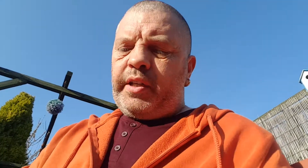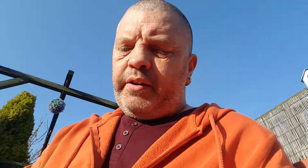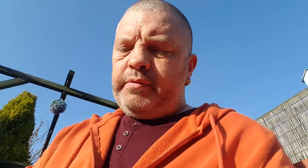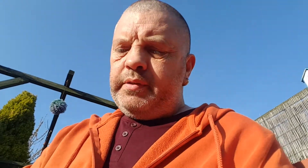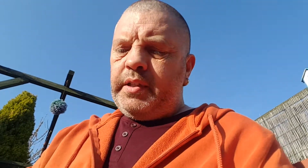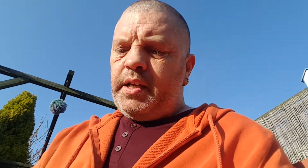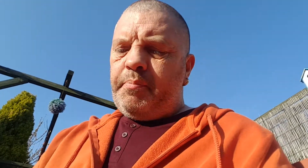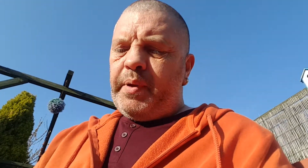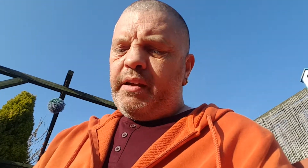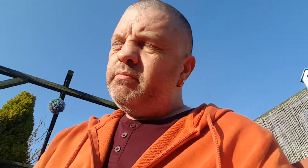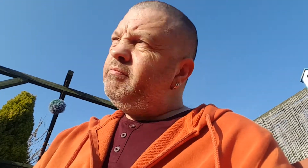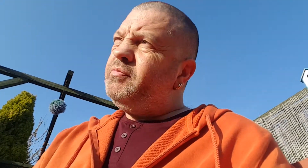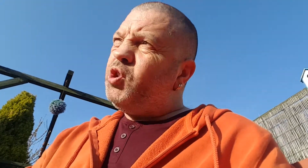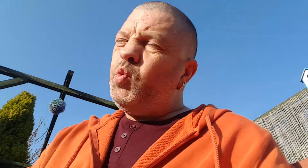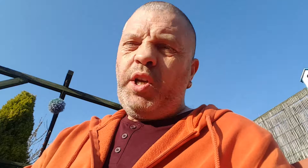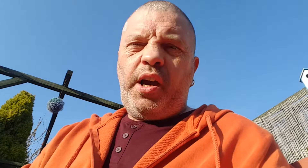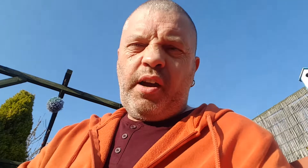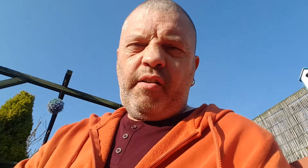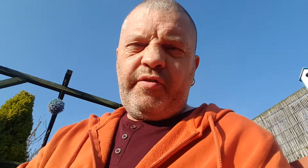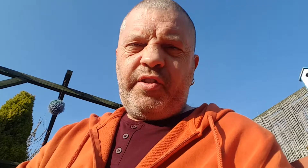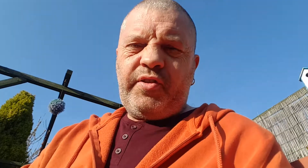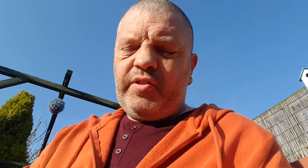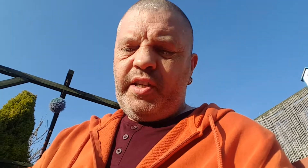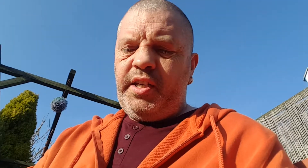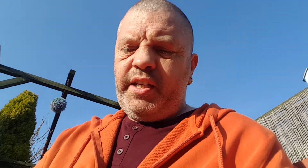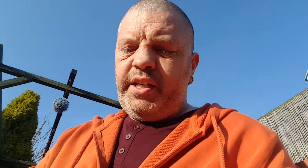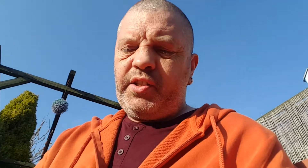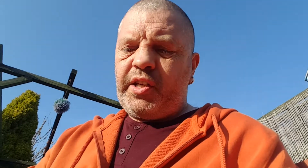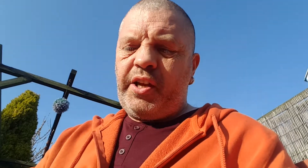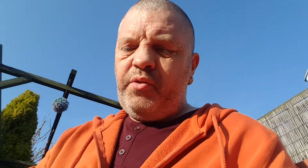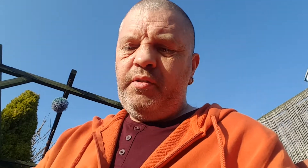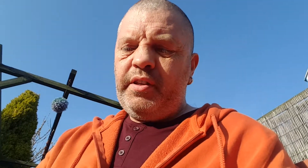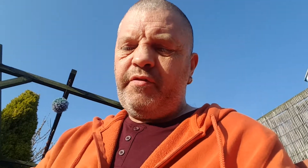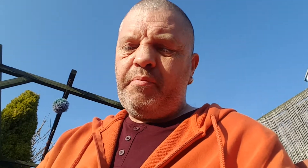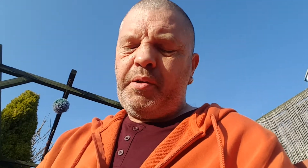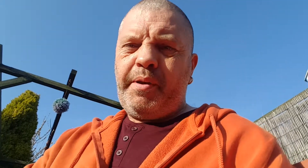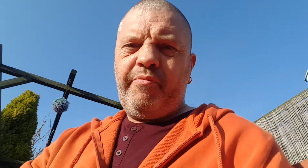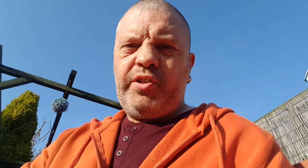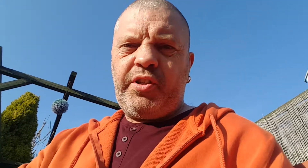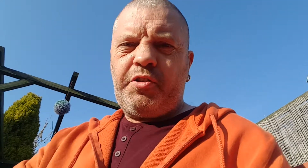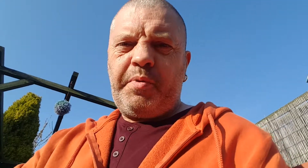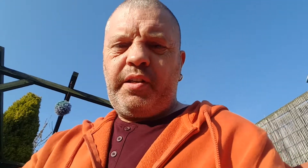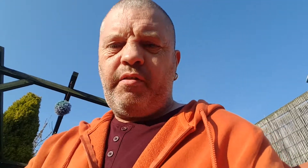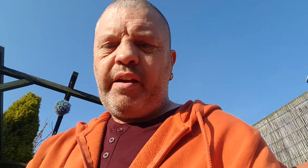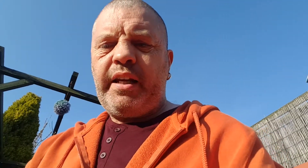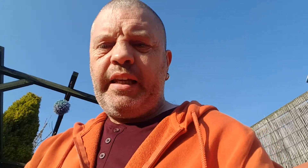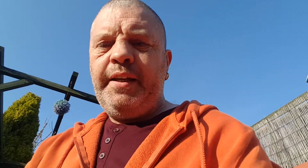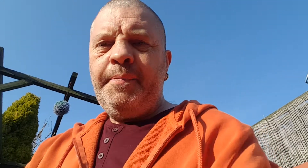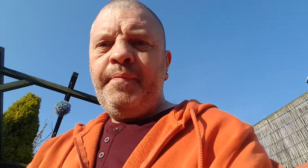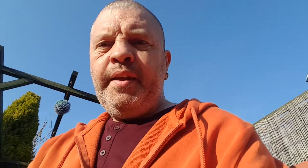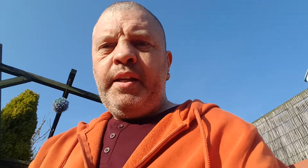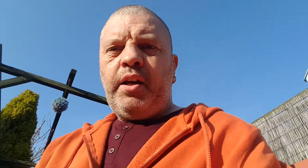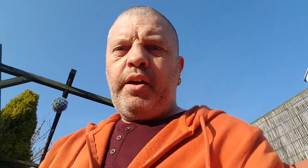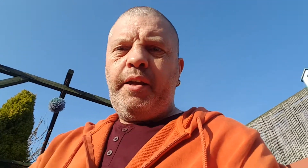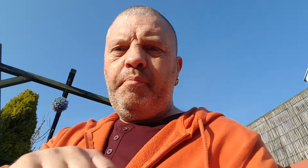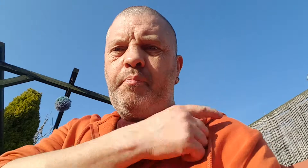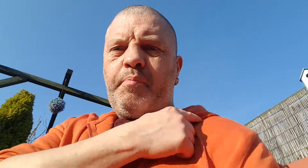scale. About 2.5 to 3 years ago, if my memory serves me correctly, I